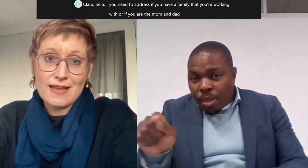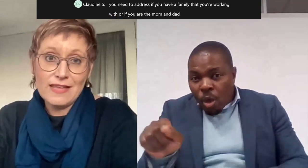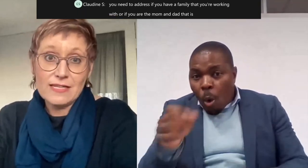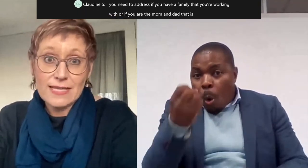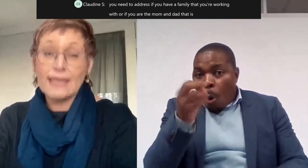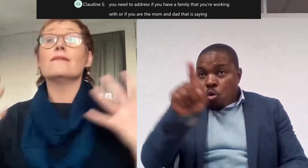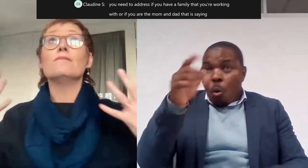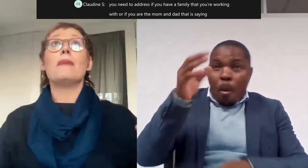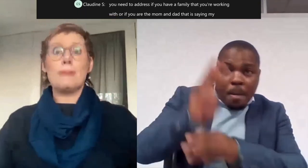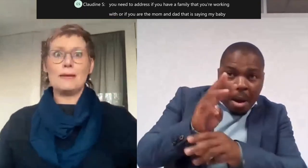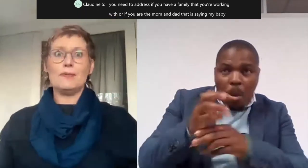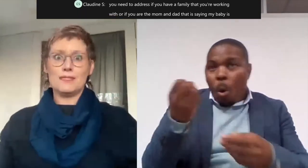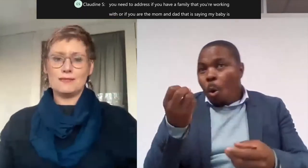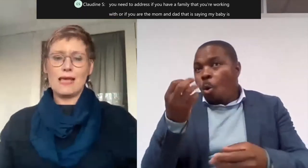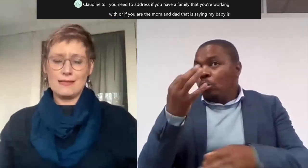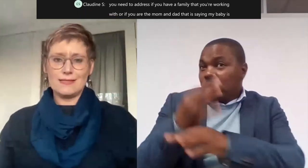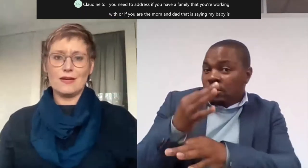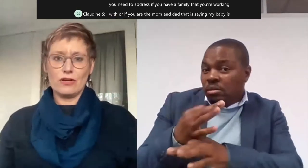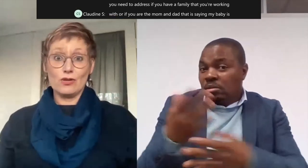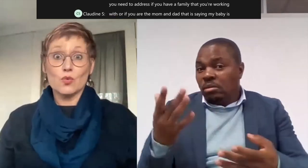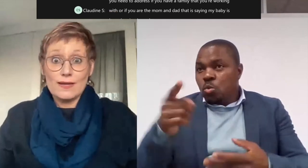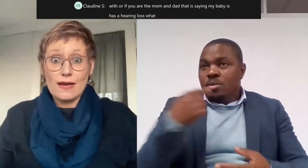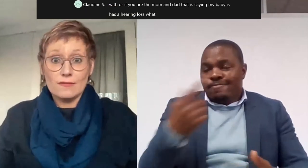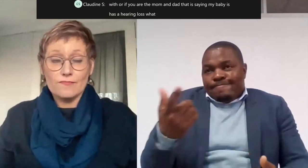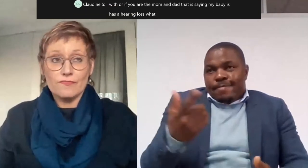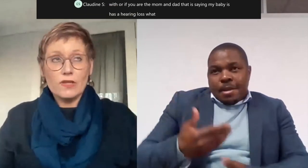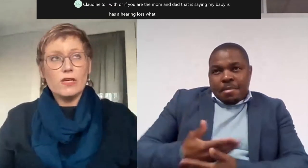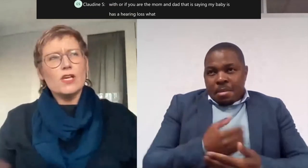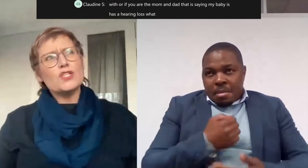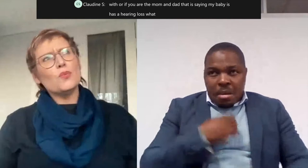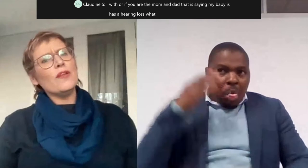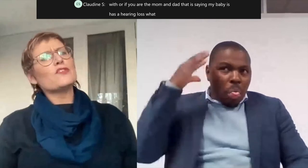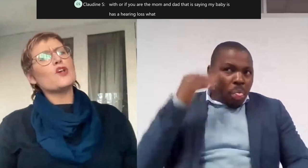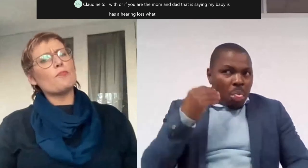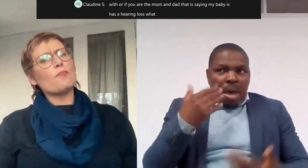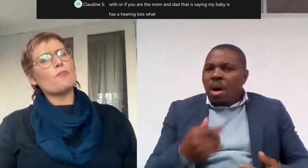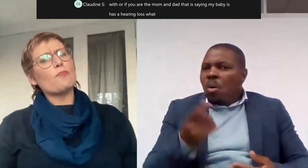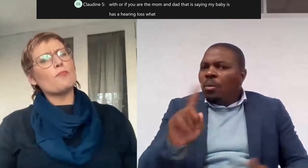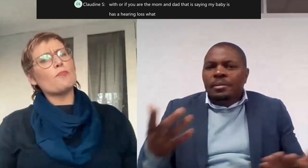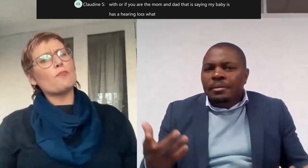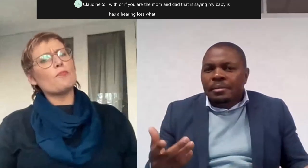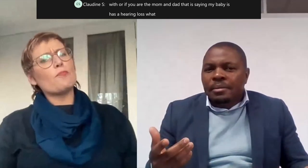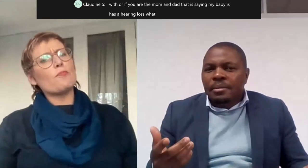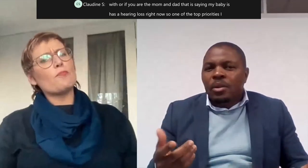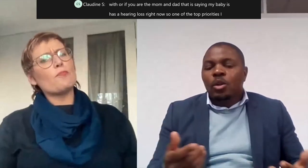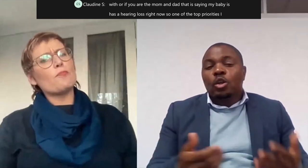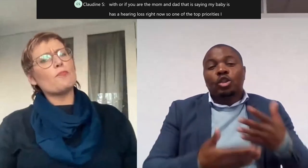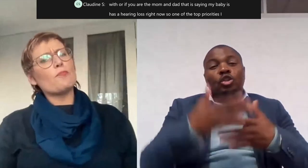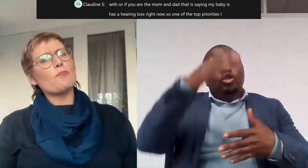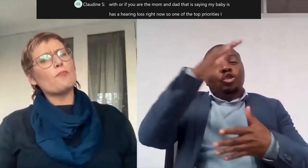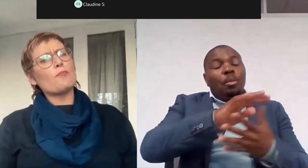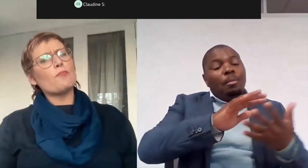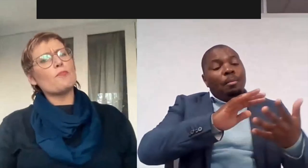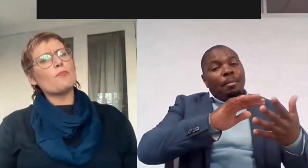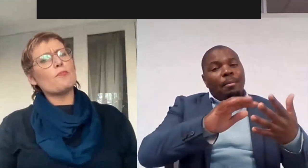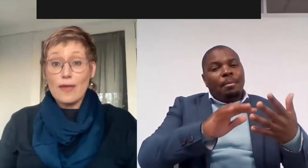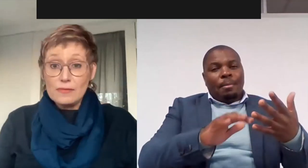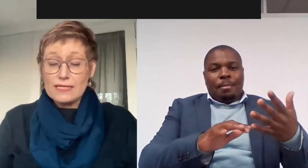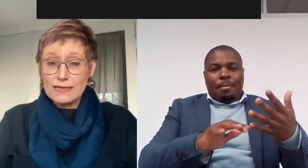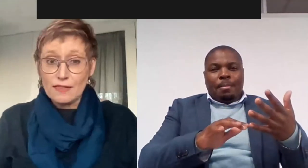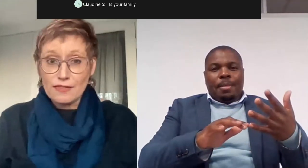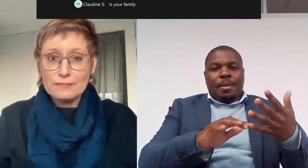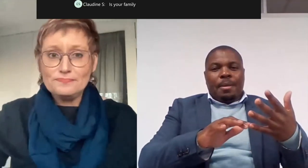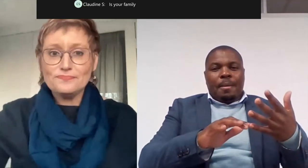mom and dad that is saying, my baby has a hearing loss, what now? So one of the top priorities I would say is